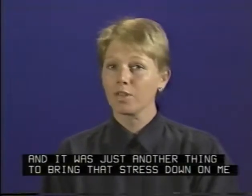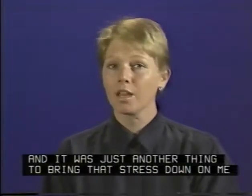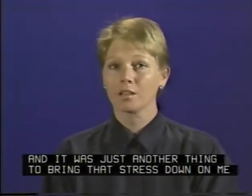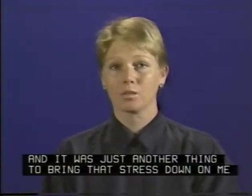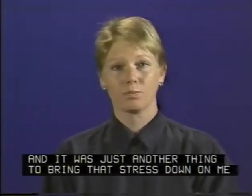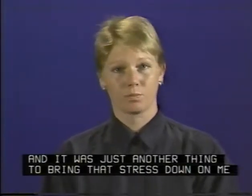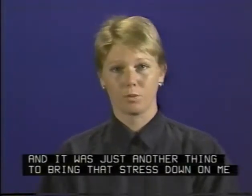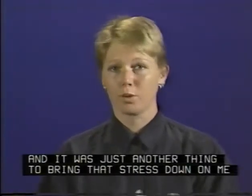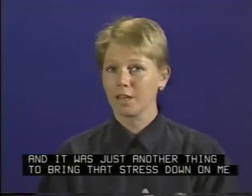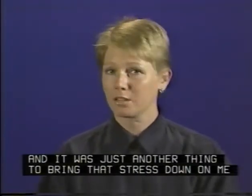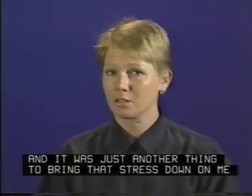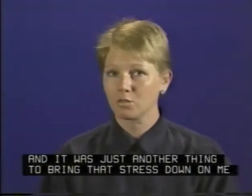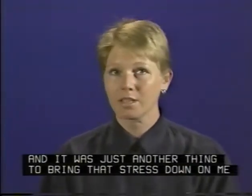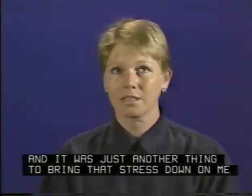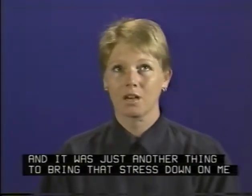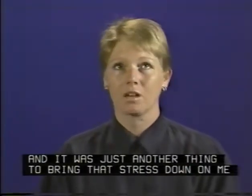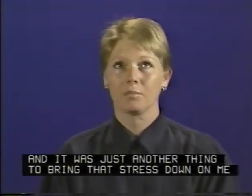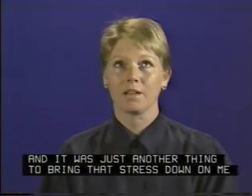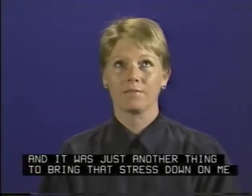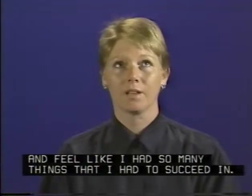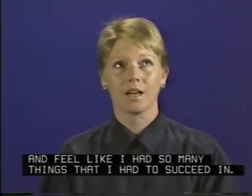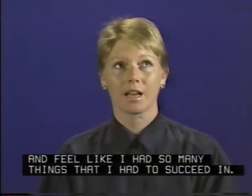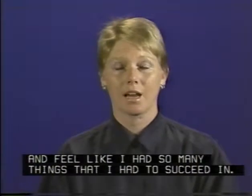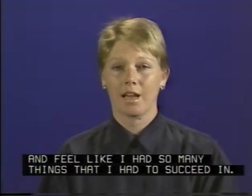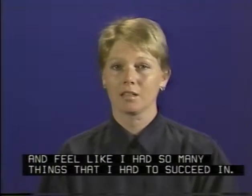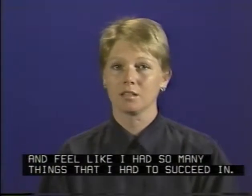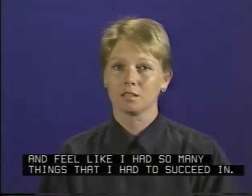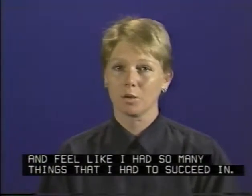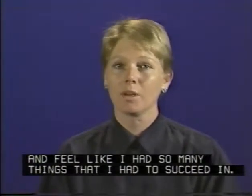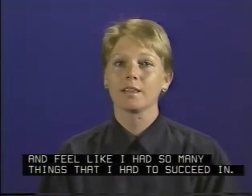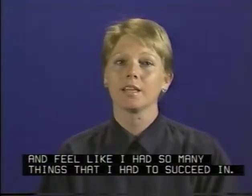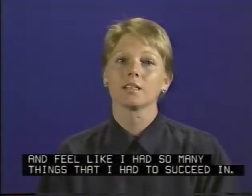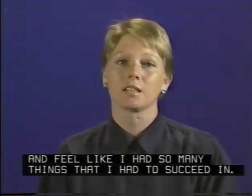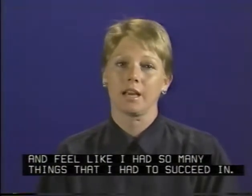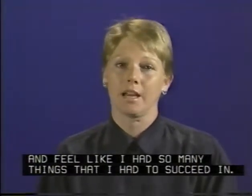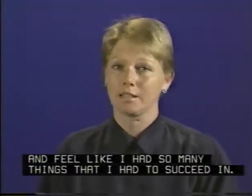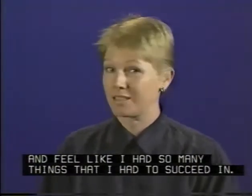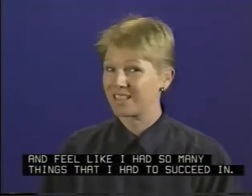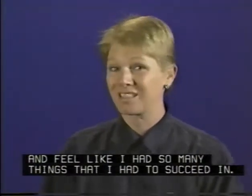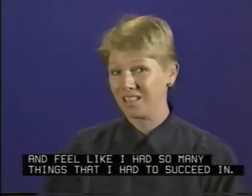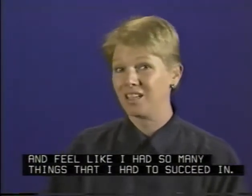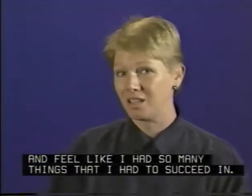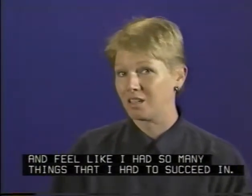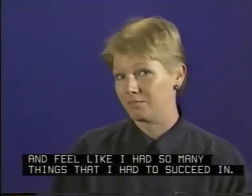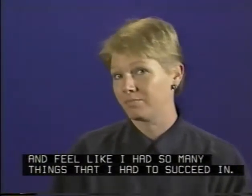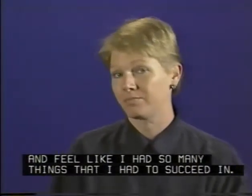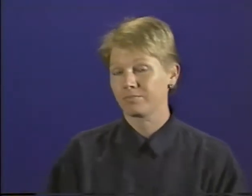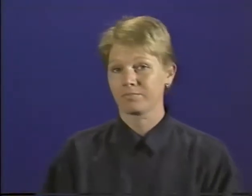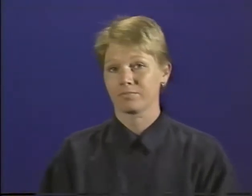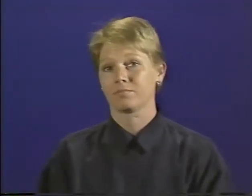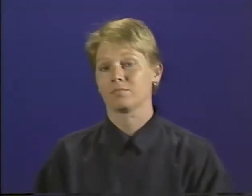thing to bring that stress down on me and feel like I had so many things that I had to succeed in.